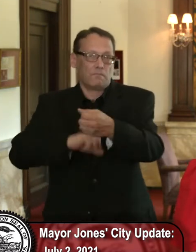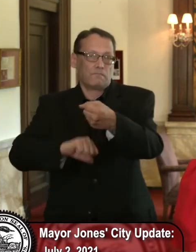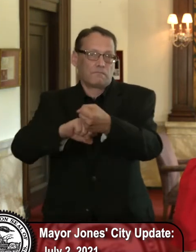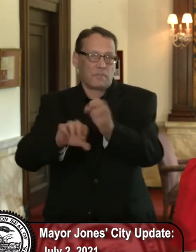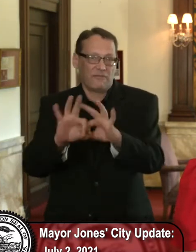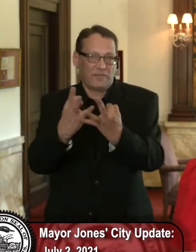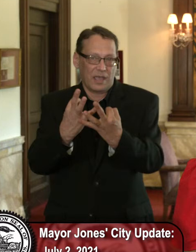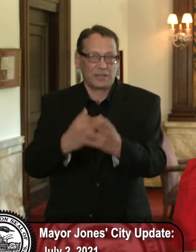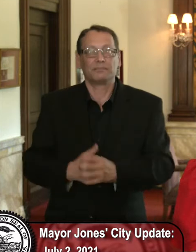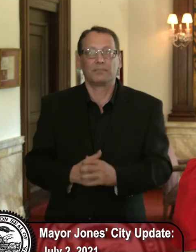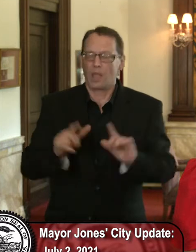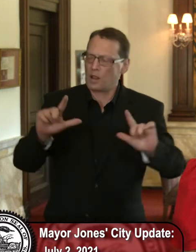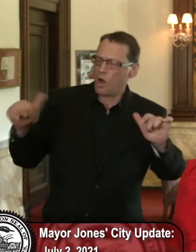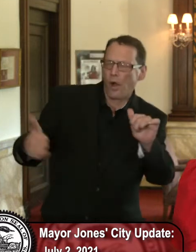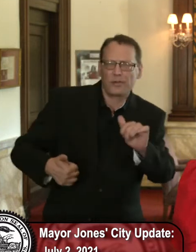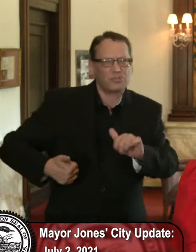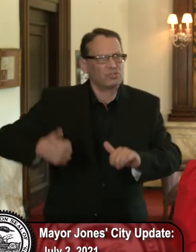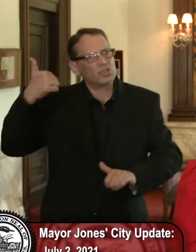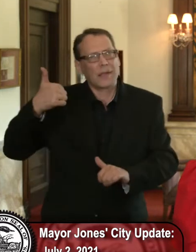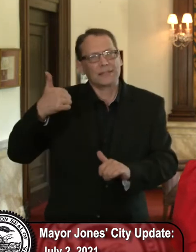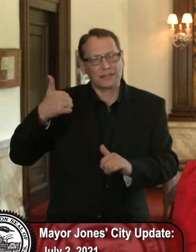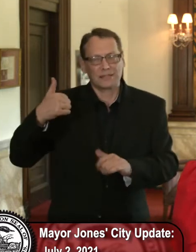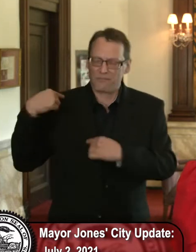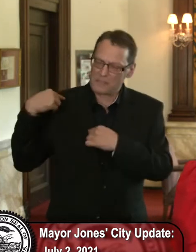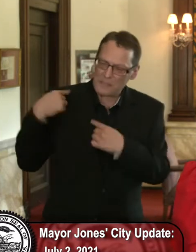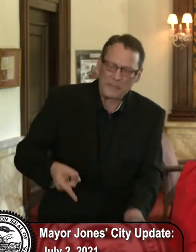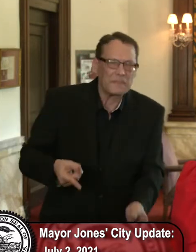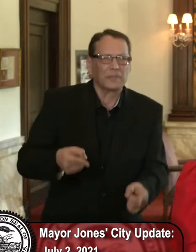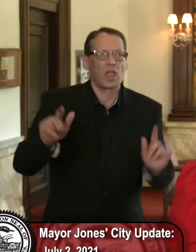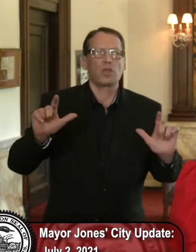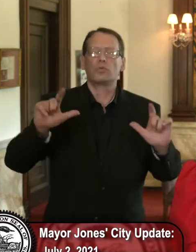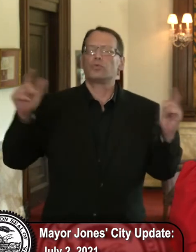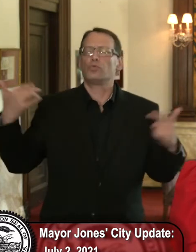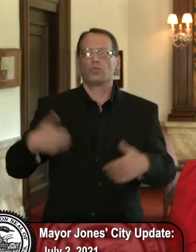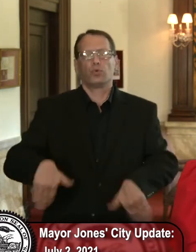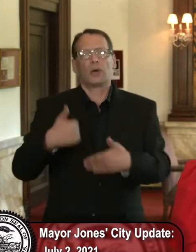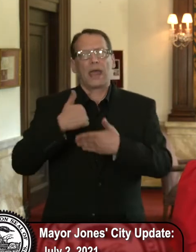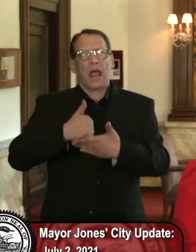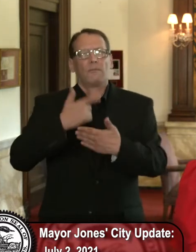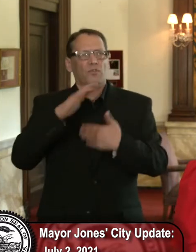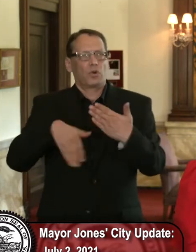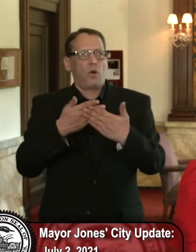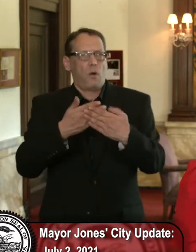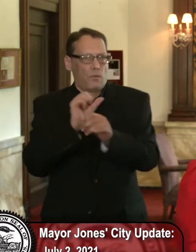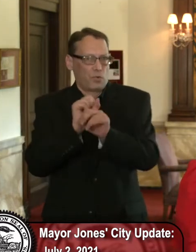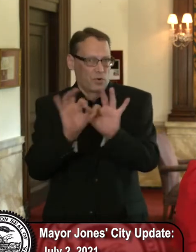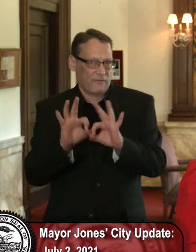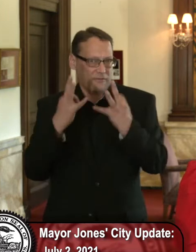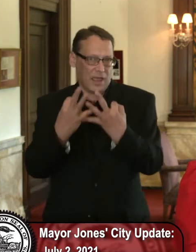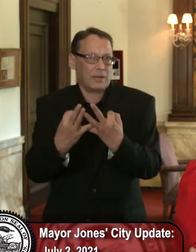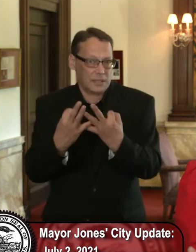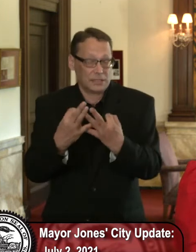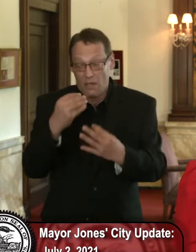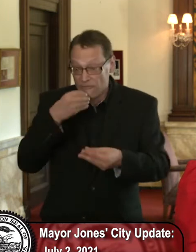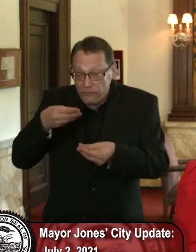family. This is the largest tax credit ever and is a huge help to all working families trying to put food on the